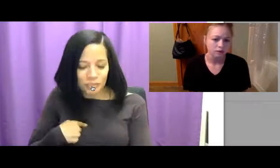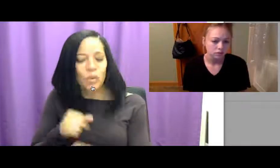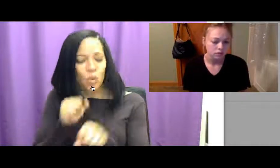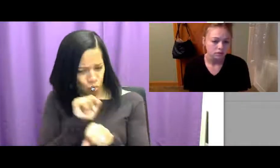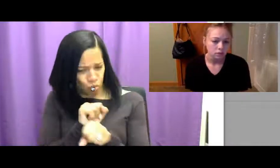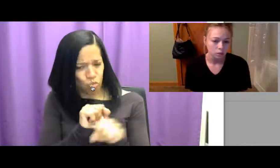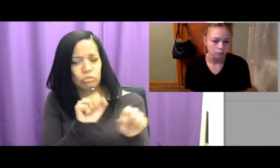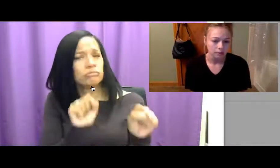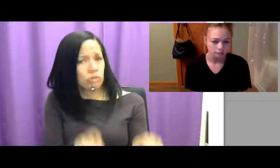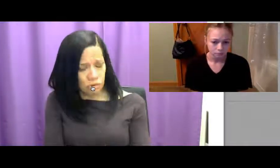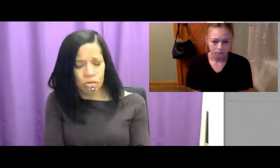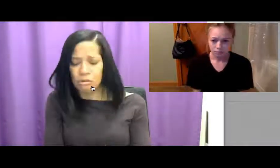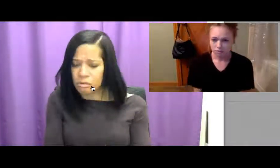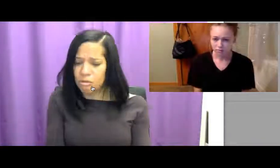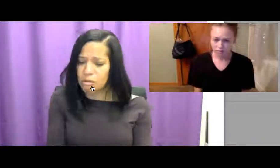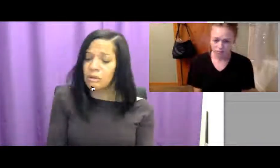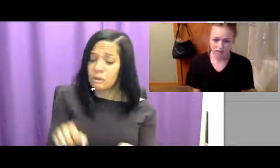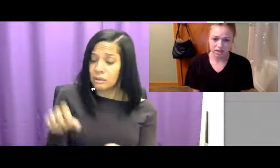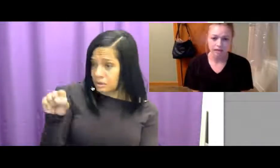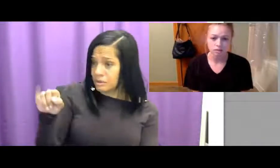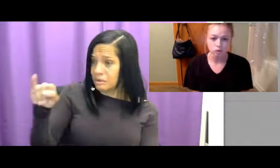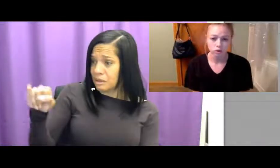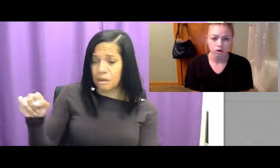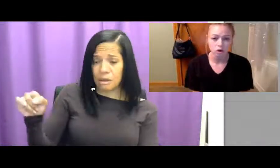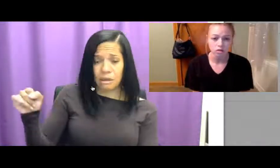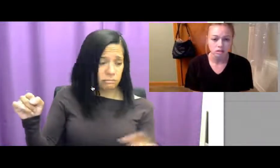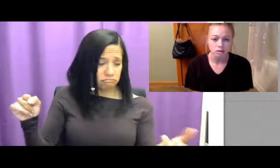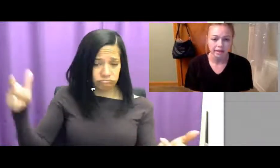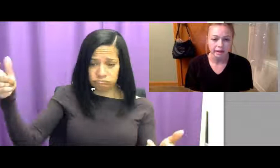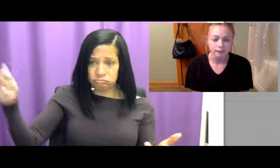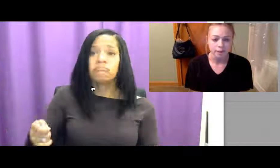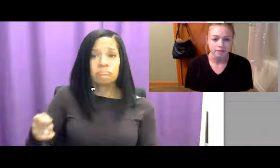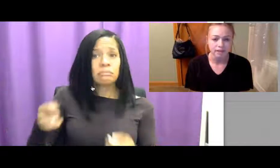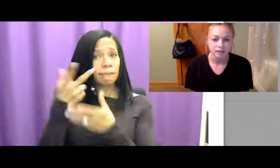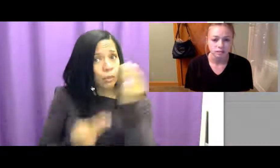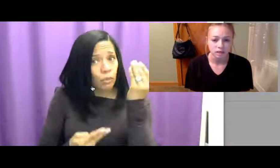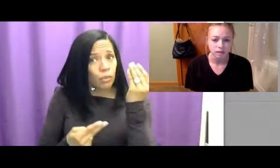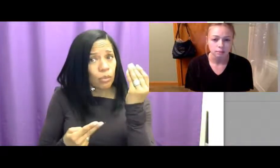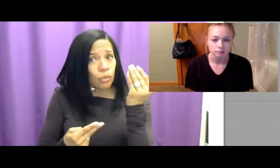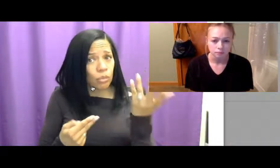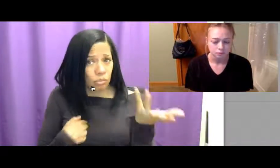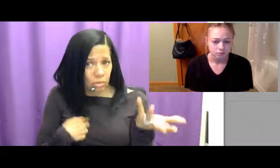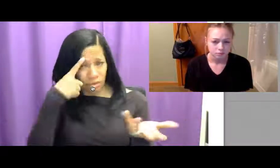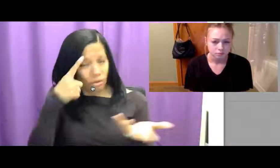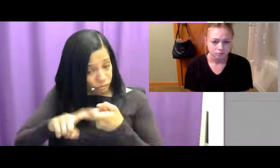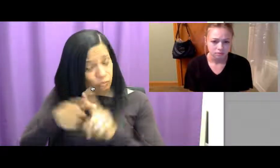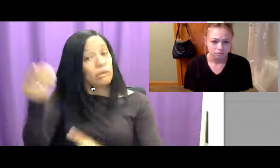One of my friends told me that I can work and also get my benefit money.